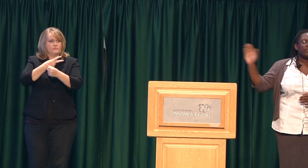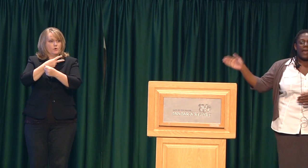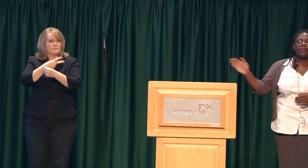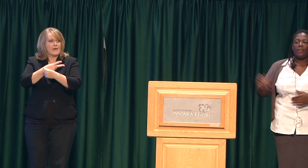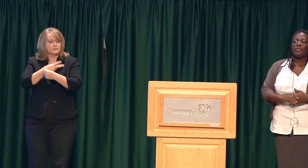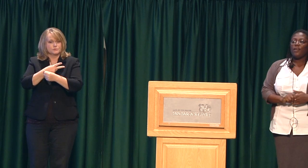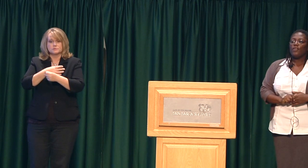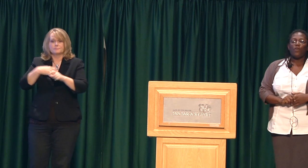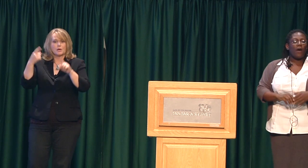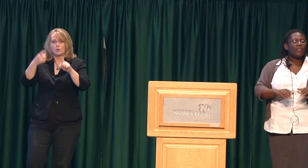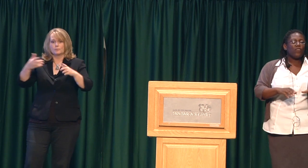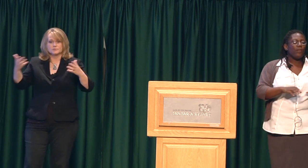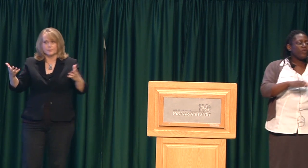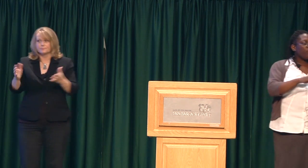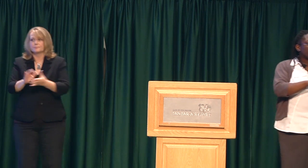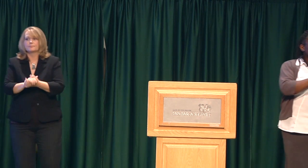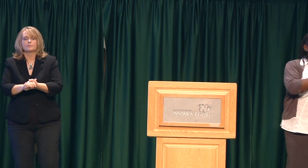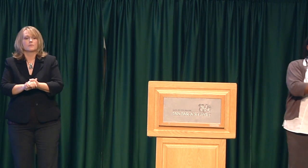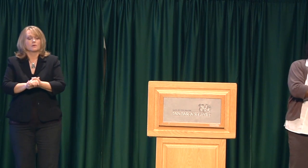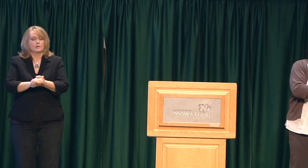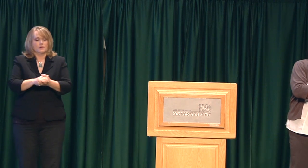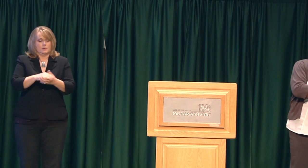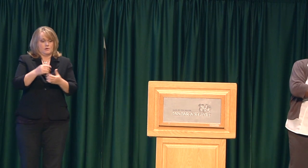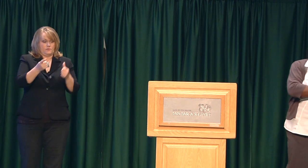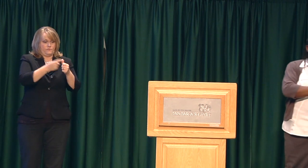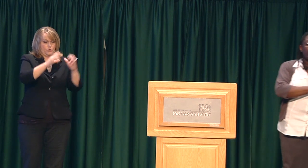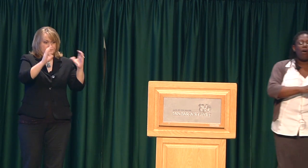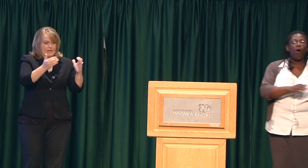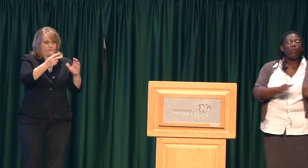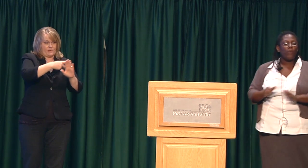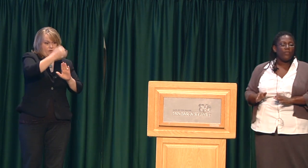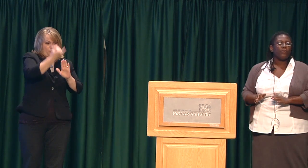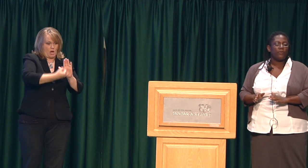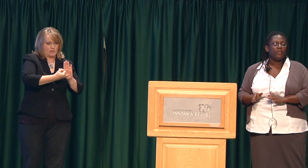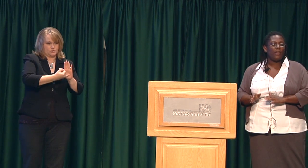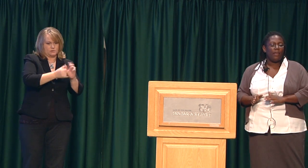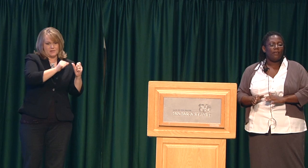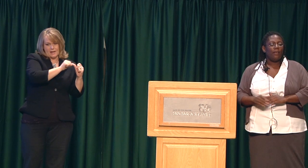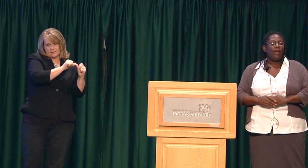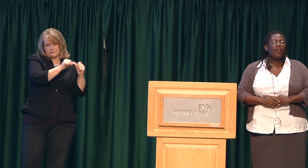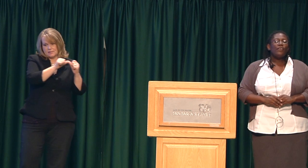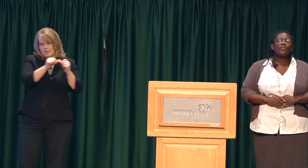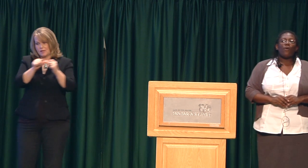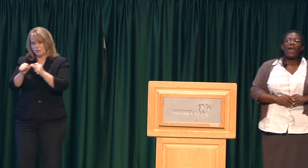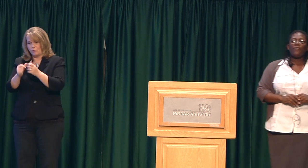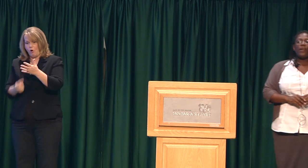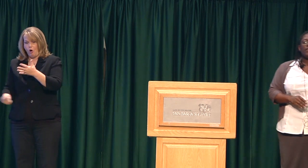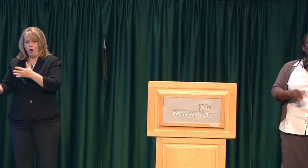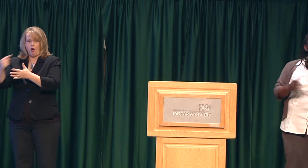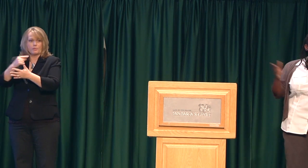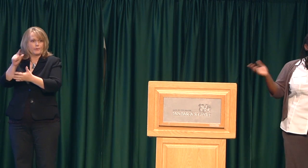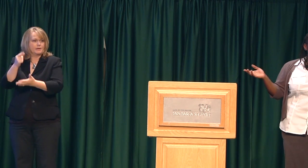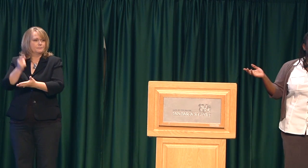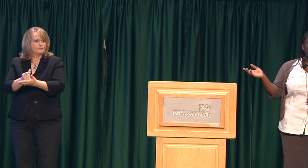to do exactly this. So I started with a project in my first class and I carried it all the way through to the end. So after I